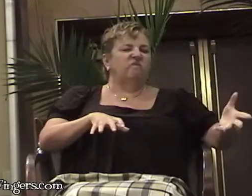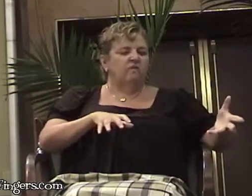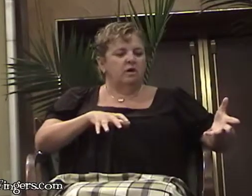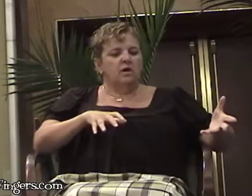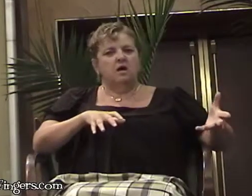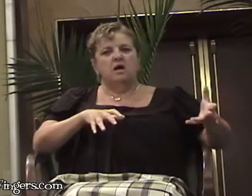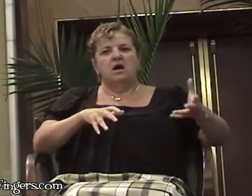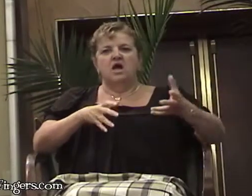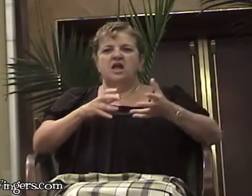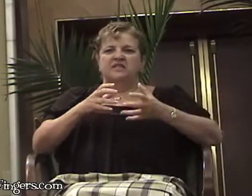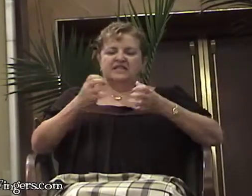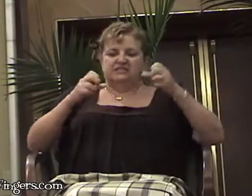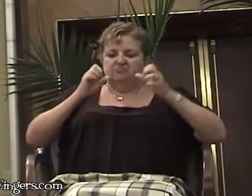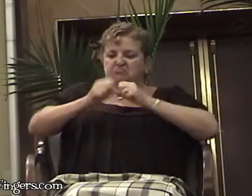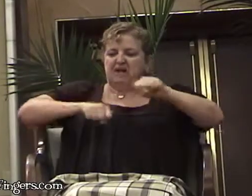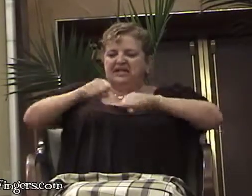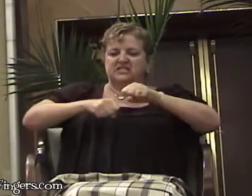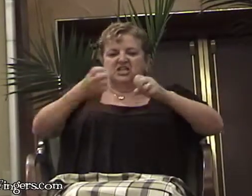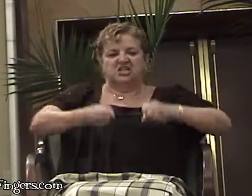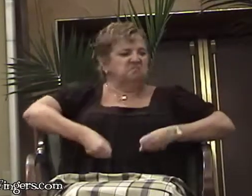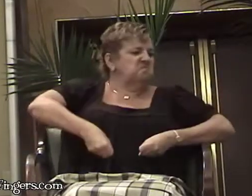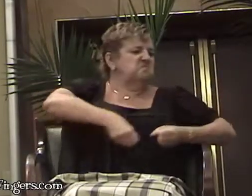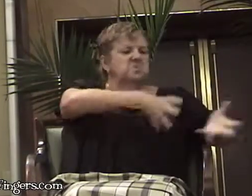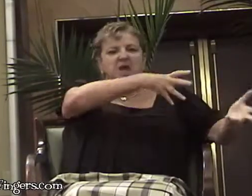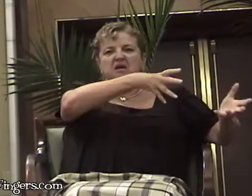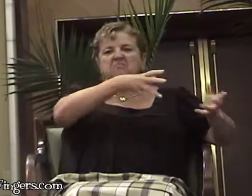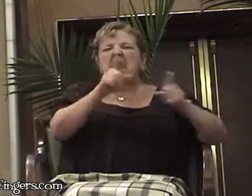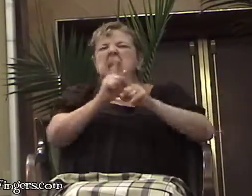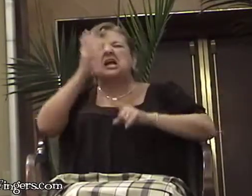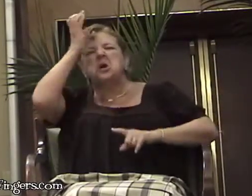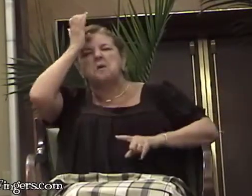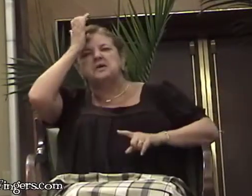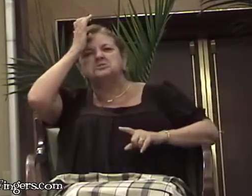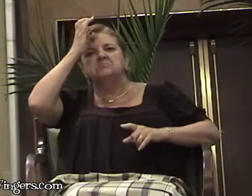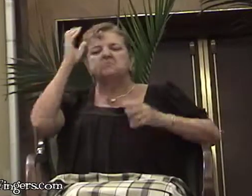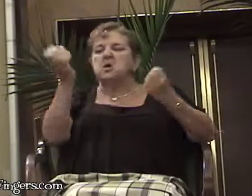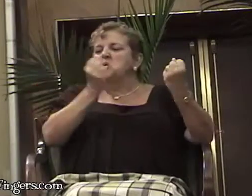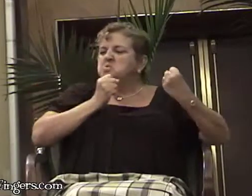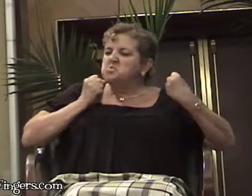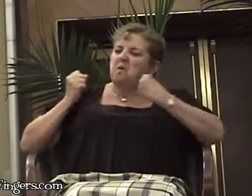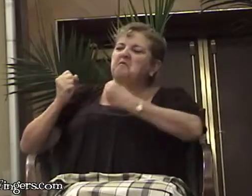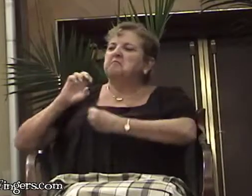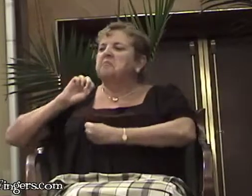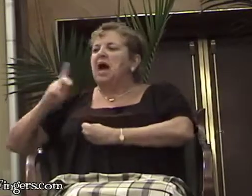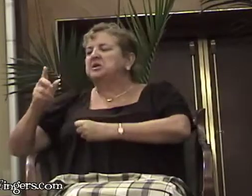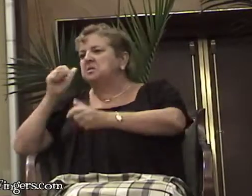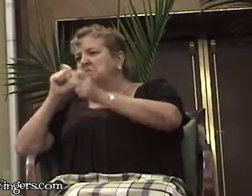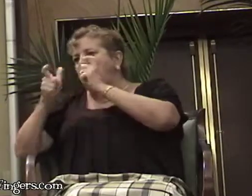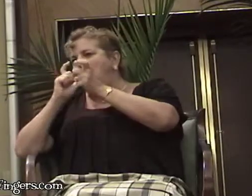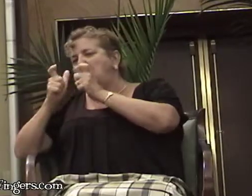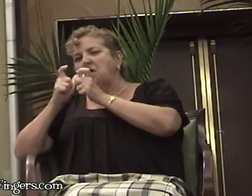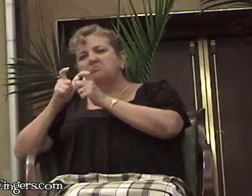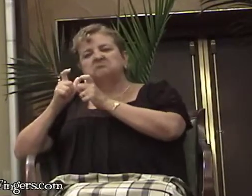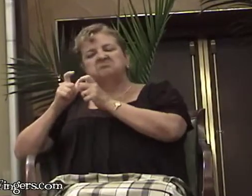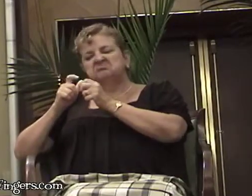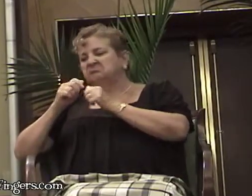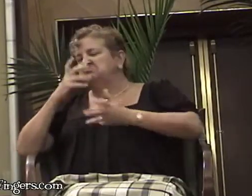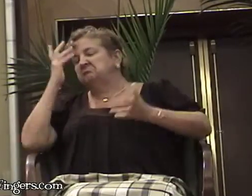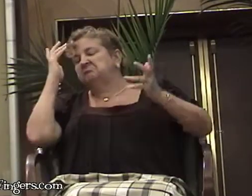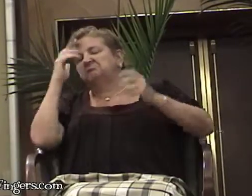car, threw that off the side of the street like a piece of trash. I drove back to the bar, made some sort of smart aleck remark, and I continued on drinking. When I came to the